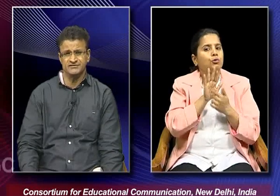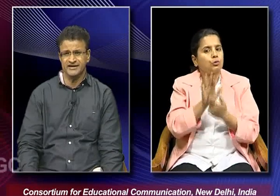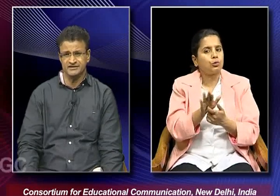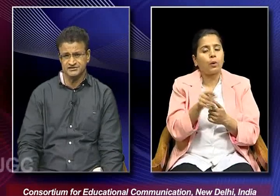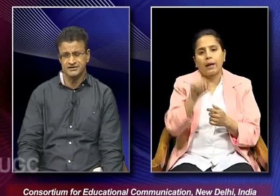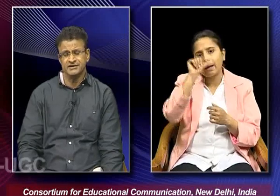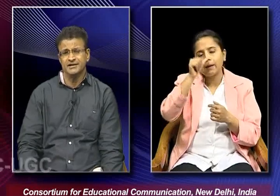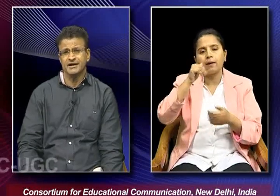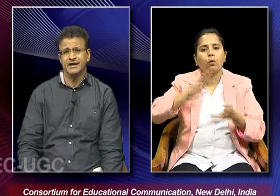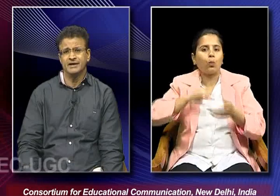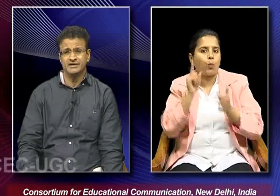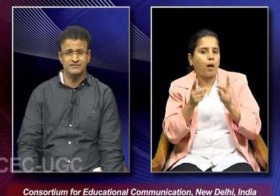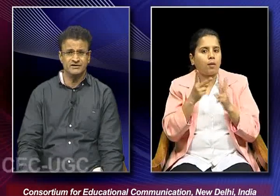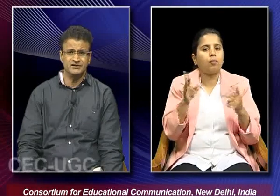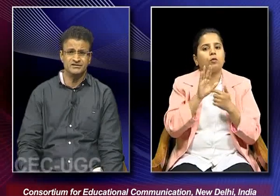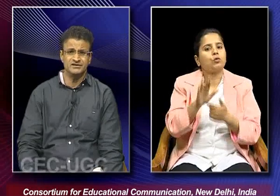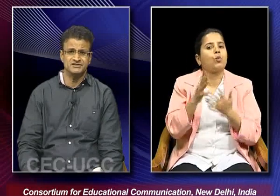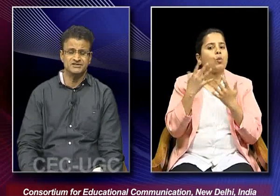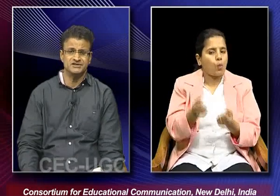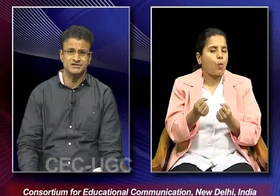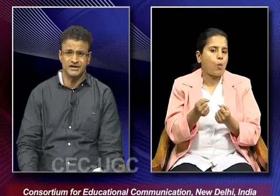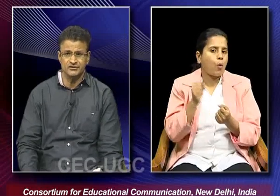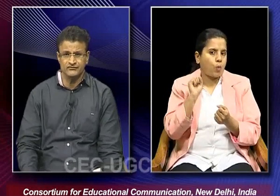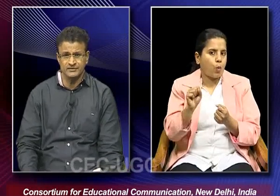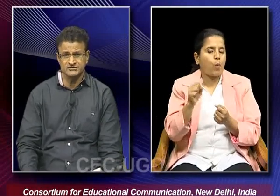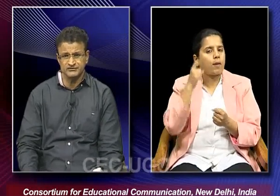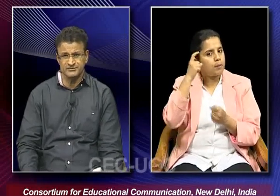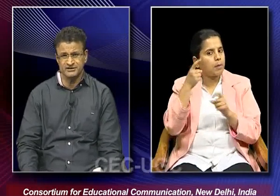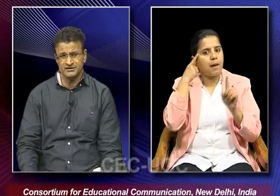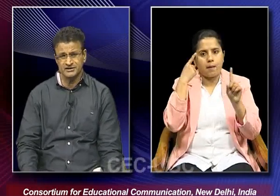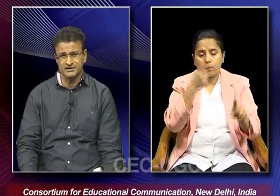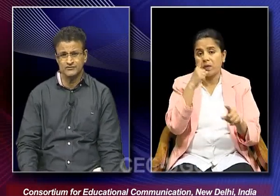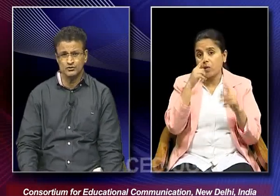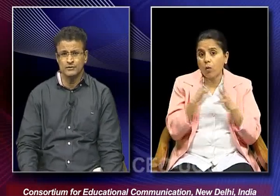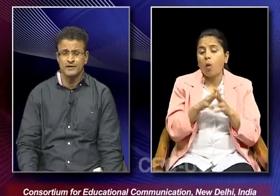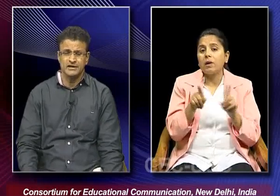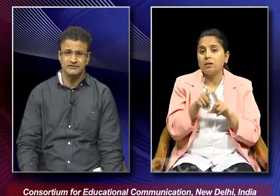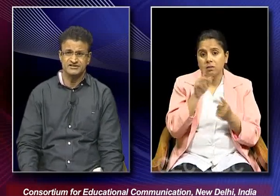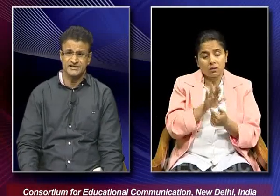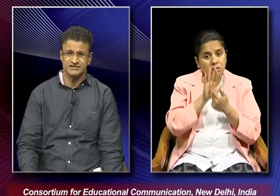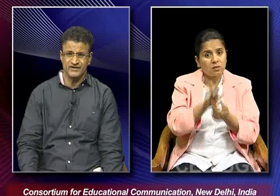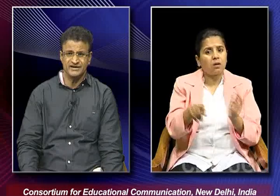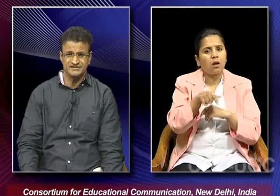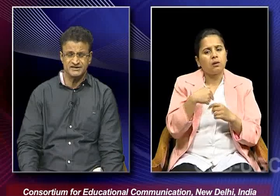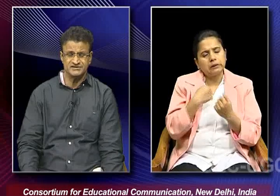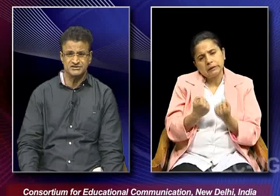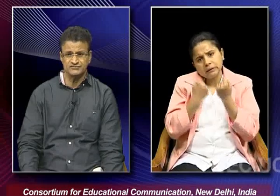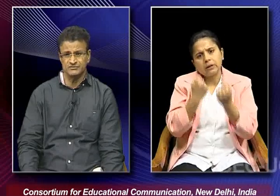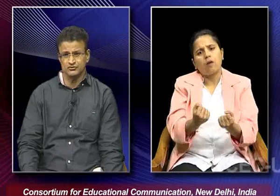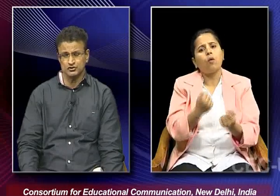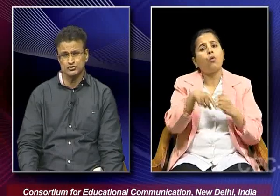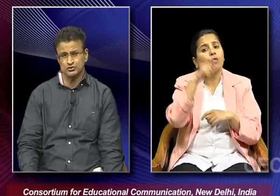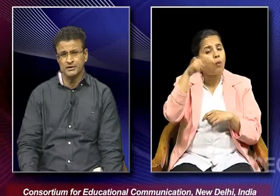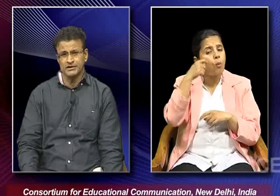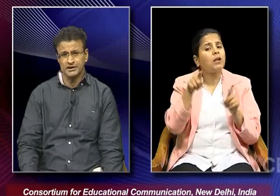Indian weddings. And even in such kind of films, women, they have to in a way sacrifice, as this film